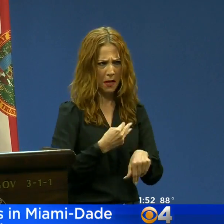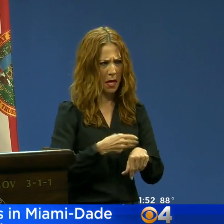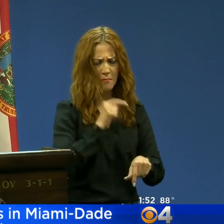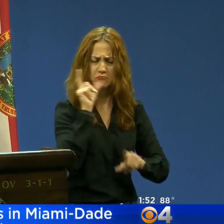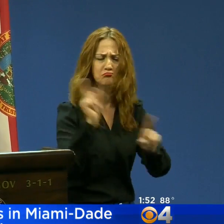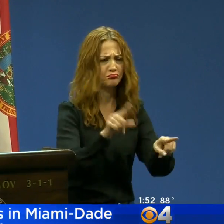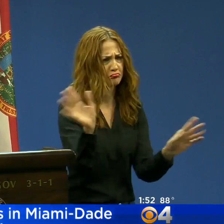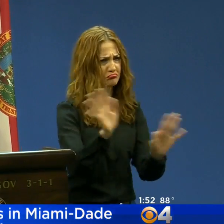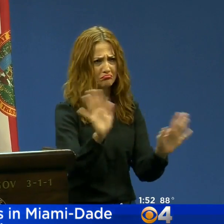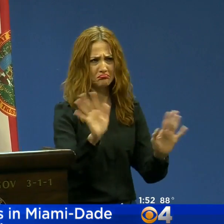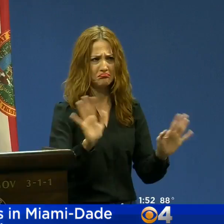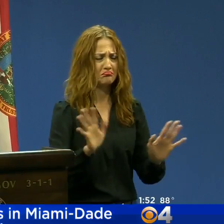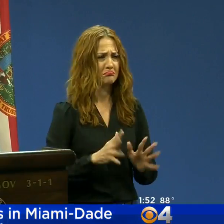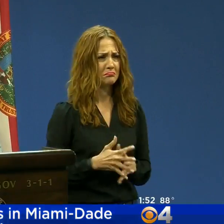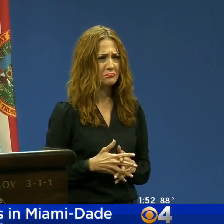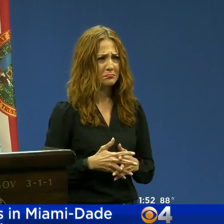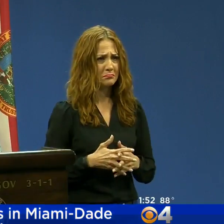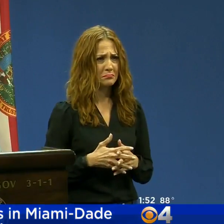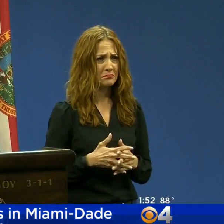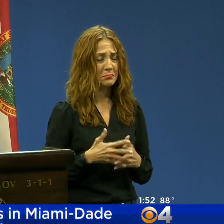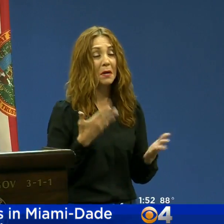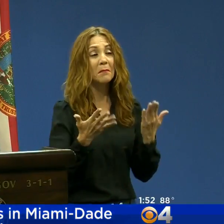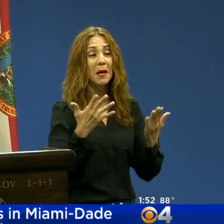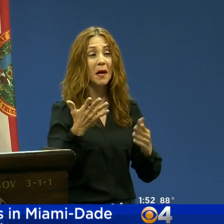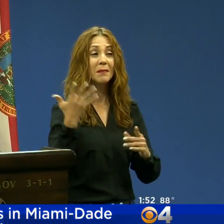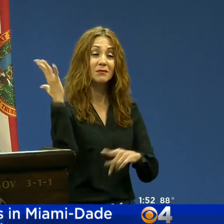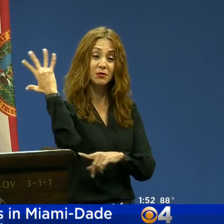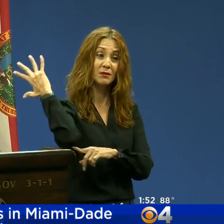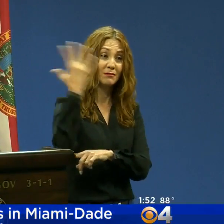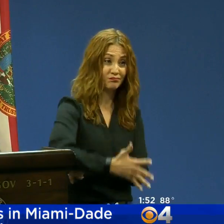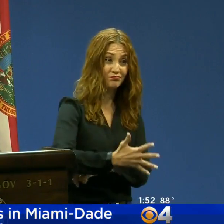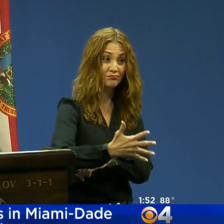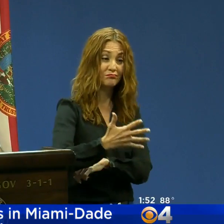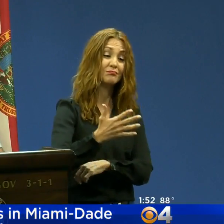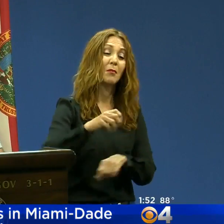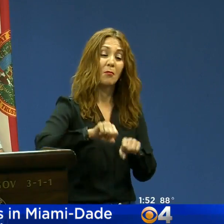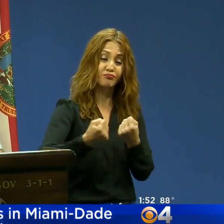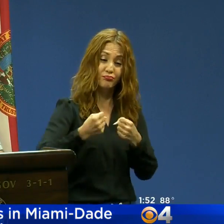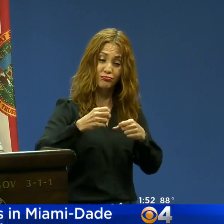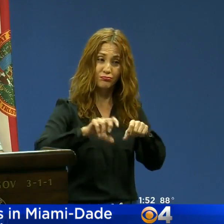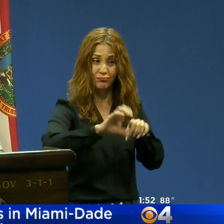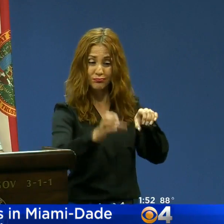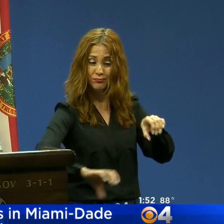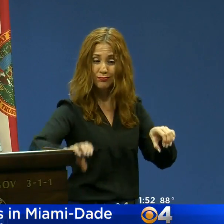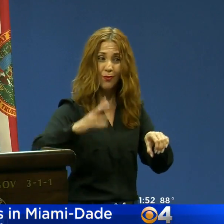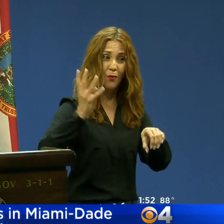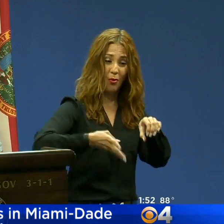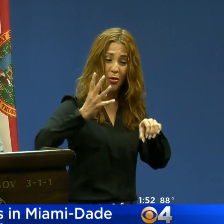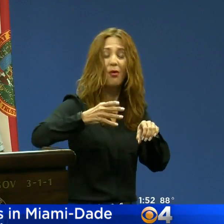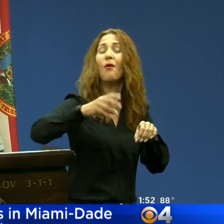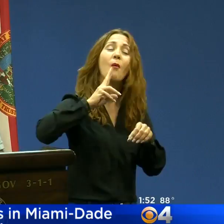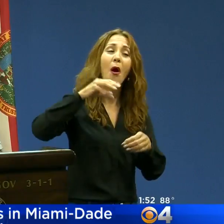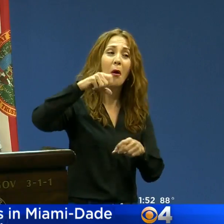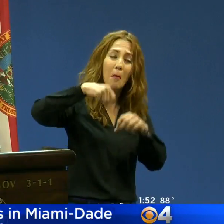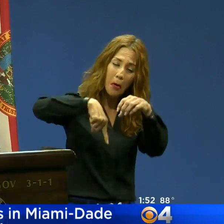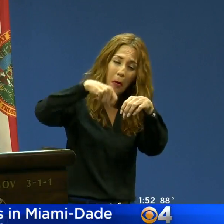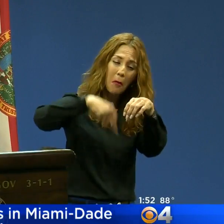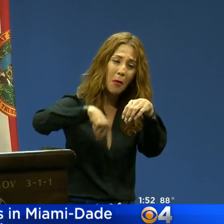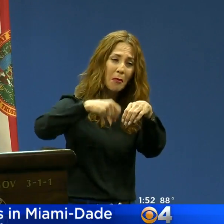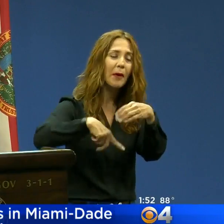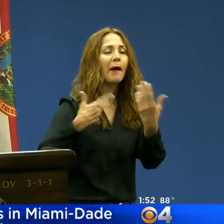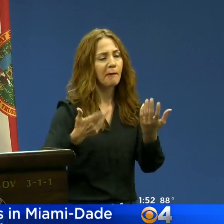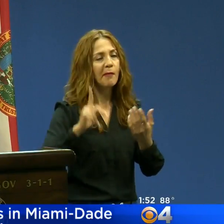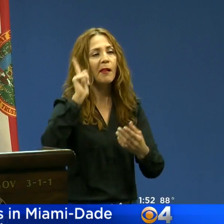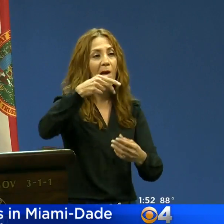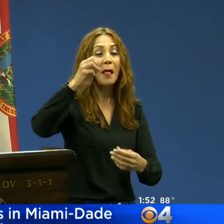disrupted your pressure. If you notice low pressure, then do boil the water as a precaution, but we don't have many instances of that in Miami-Dade